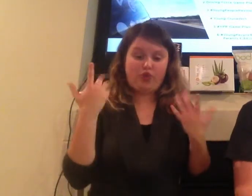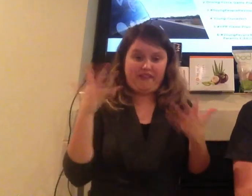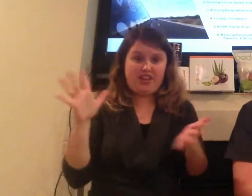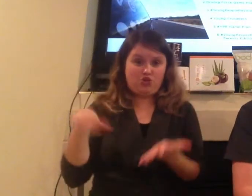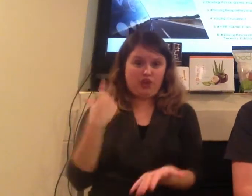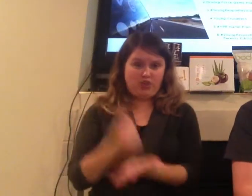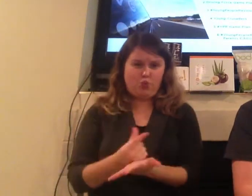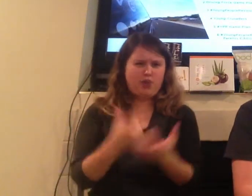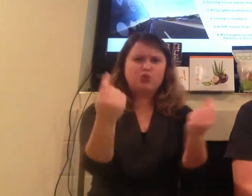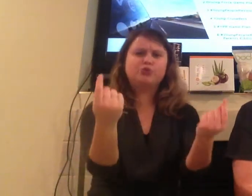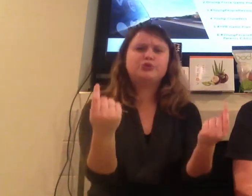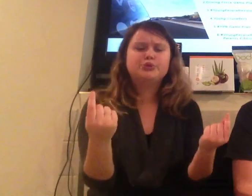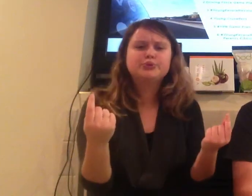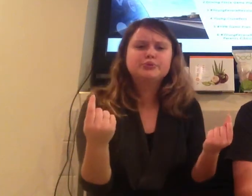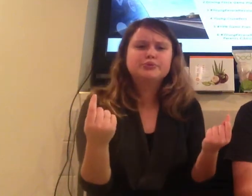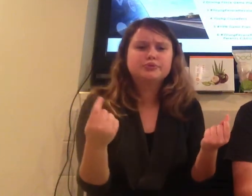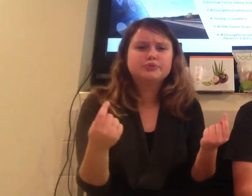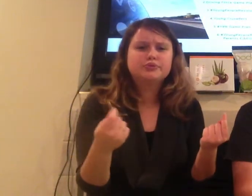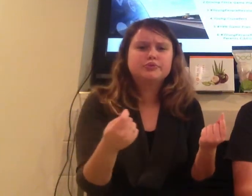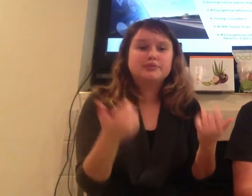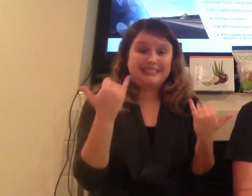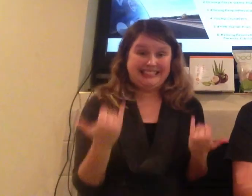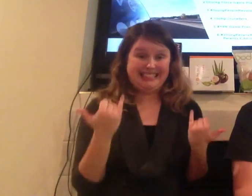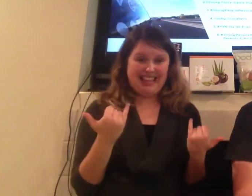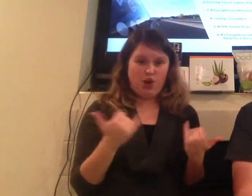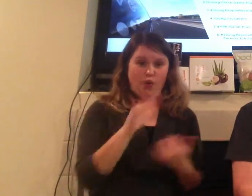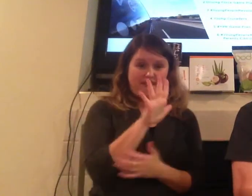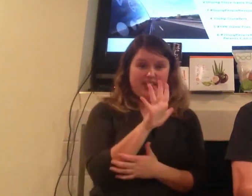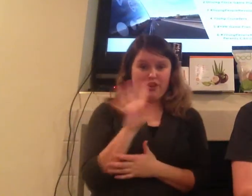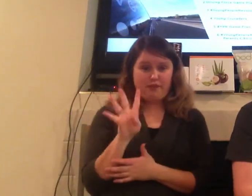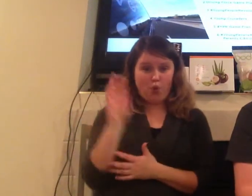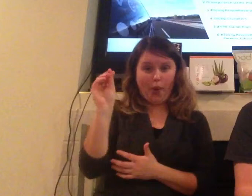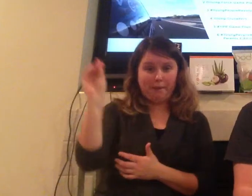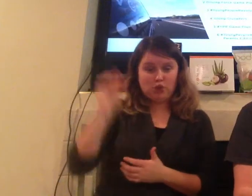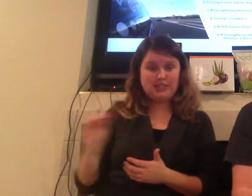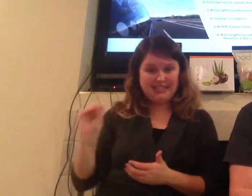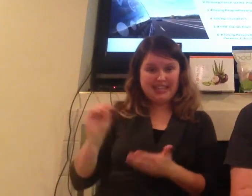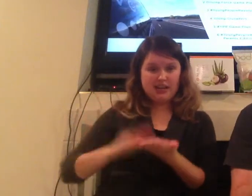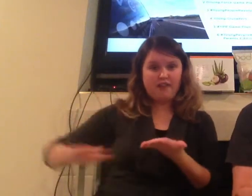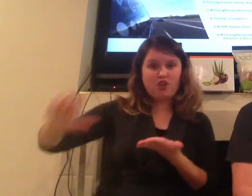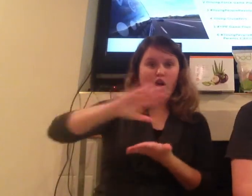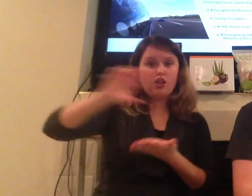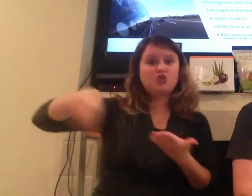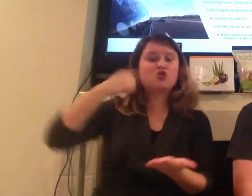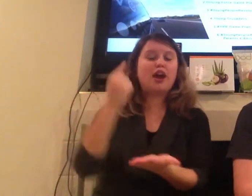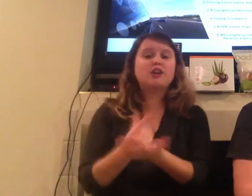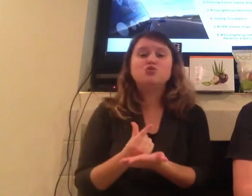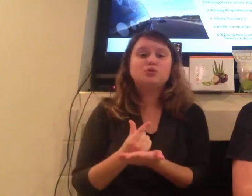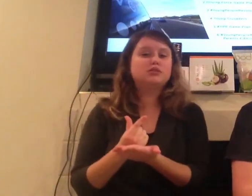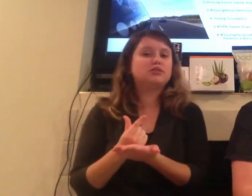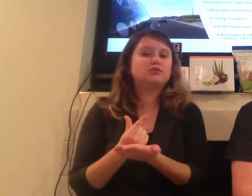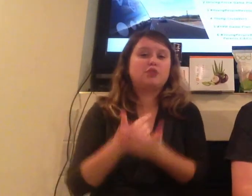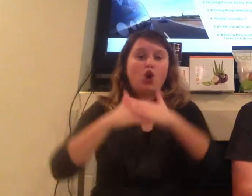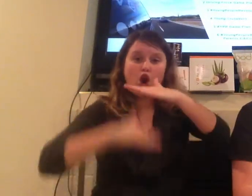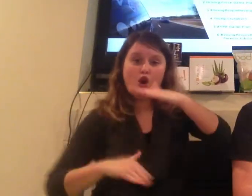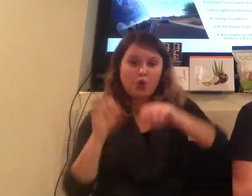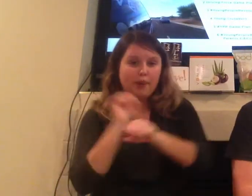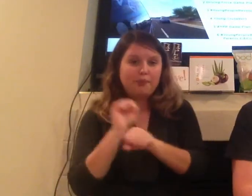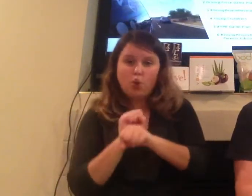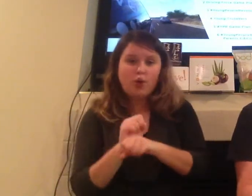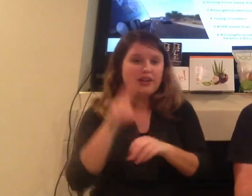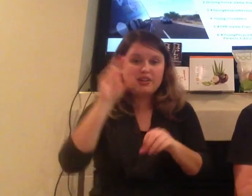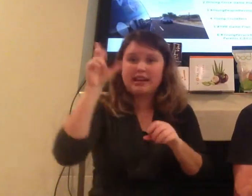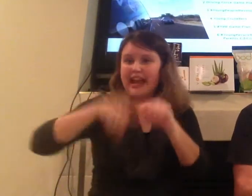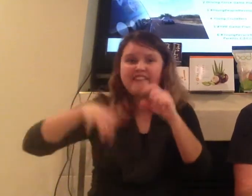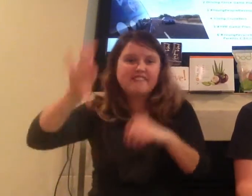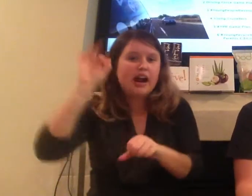You see, today, 54% of college graduates are unemployed or underemployed in 12 months.